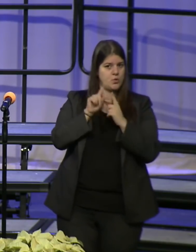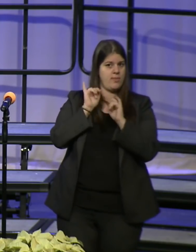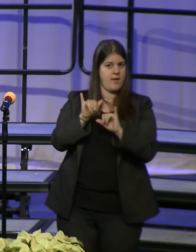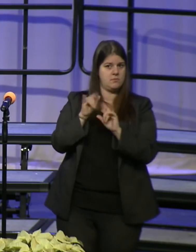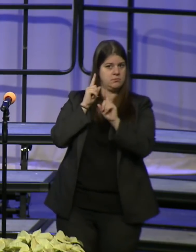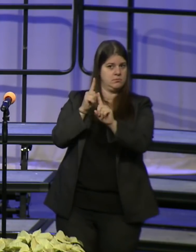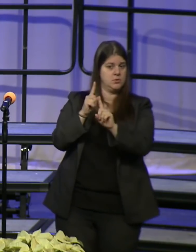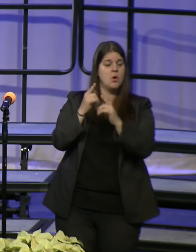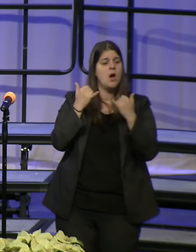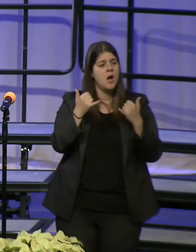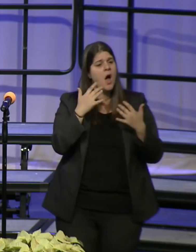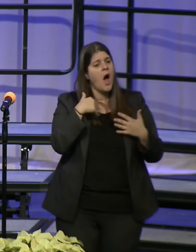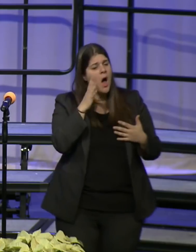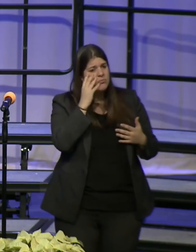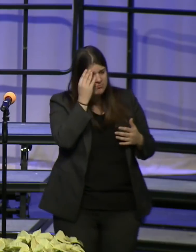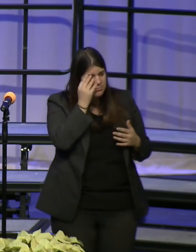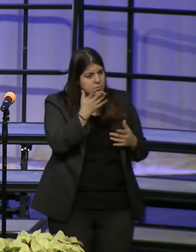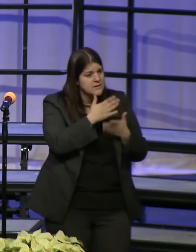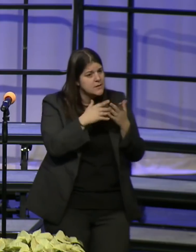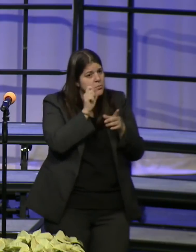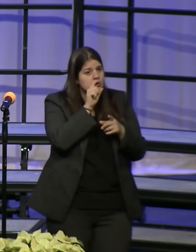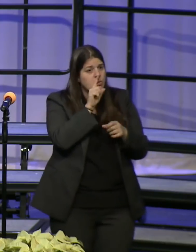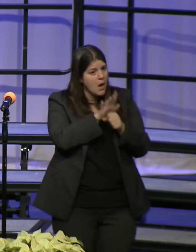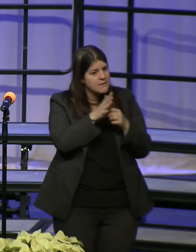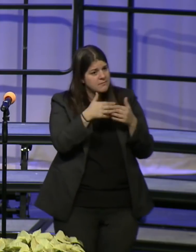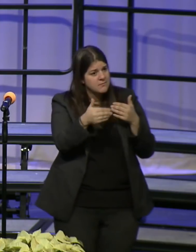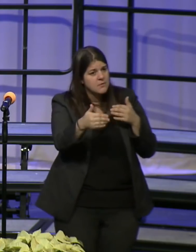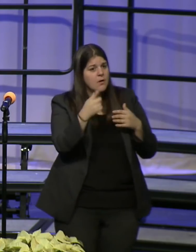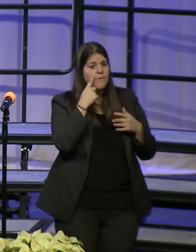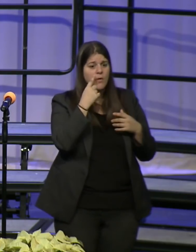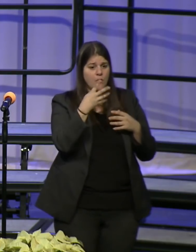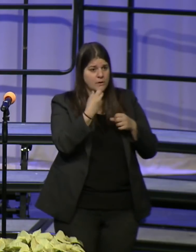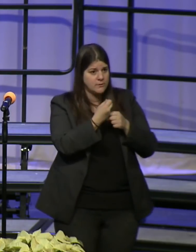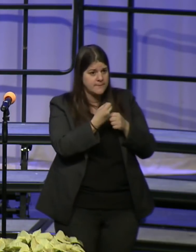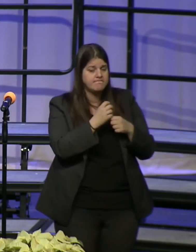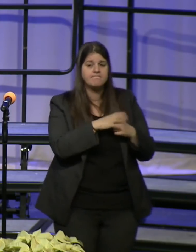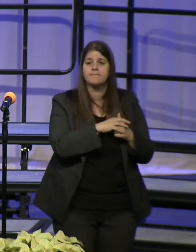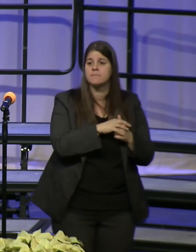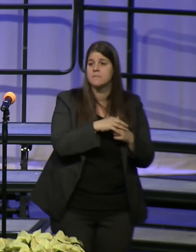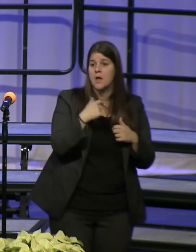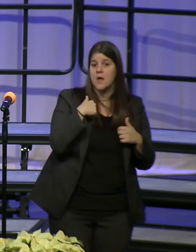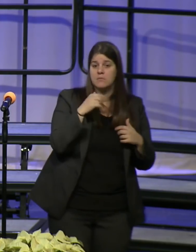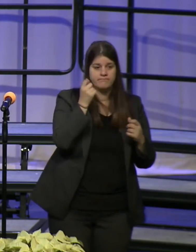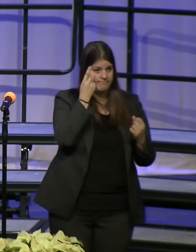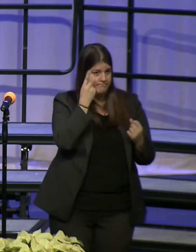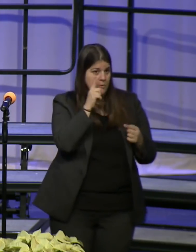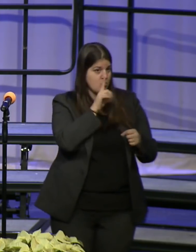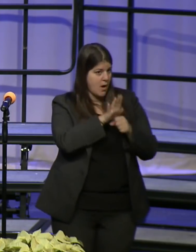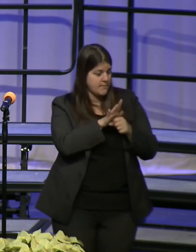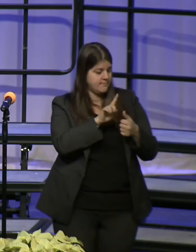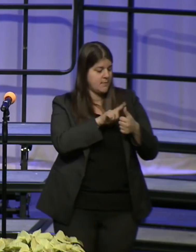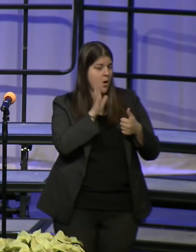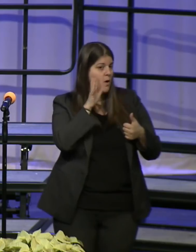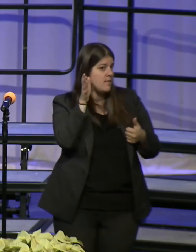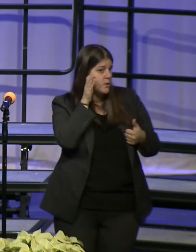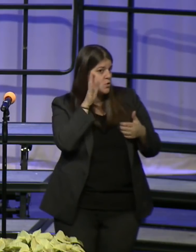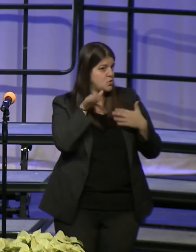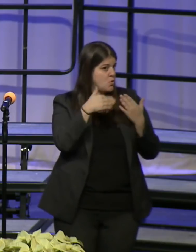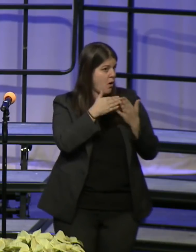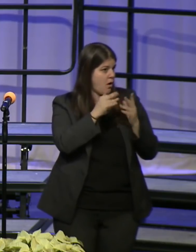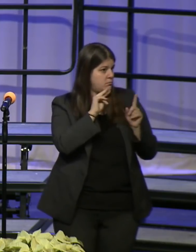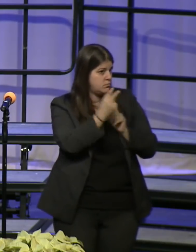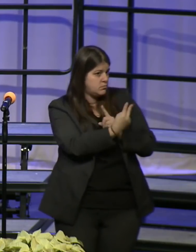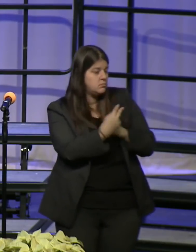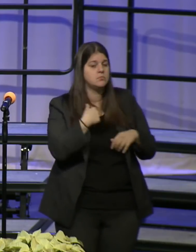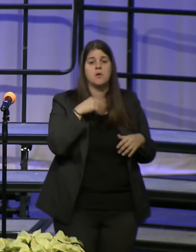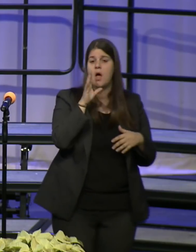tonight as we move forward to the next 4 years. I will listen to all sides. I will be accessible.